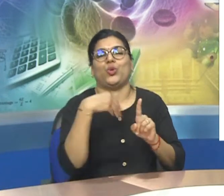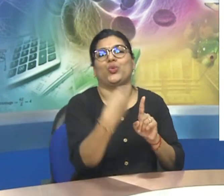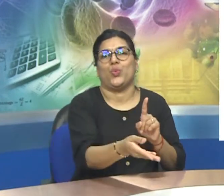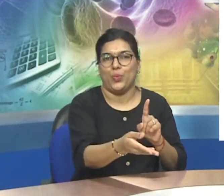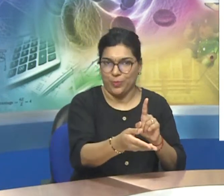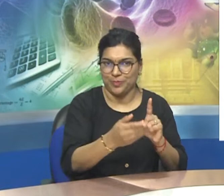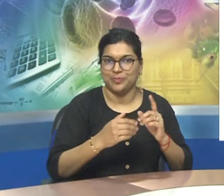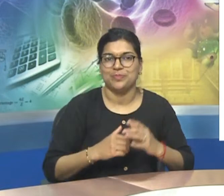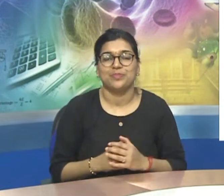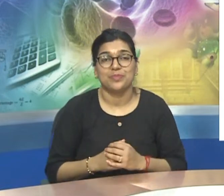children.